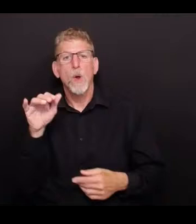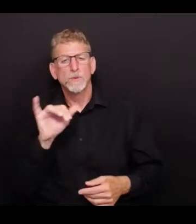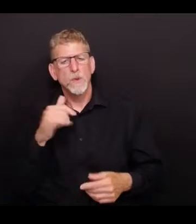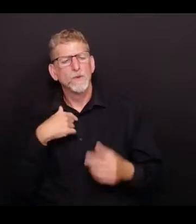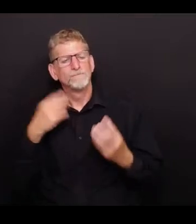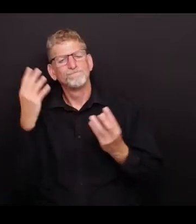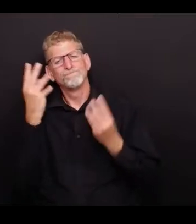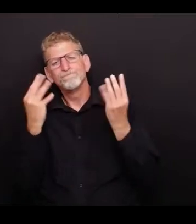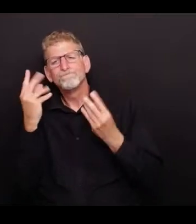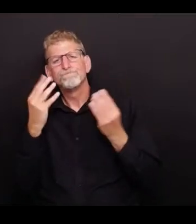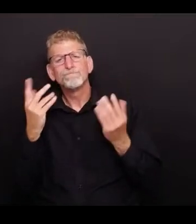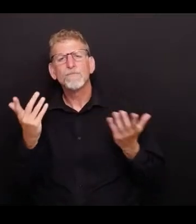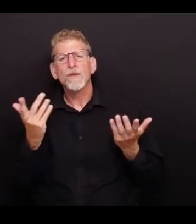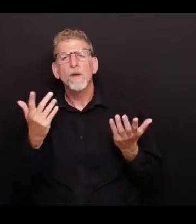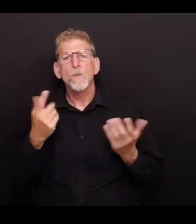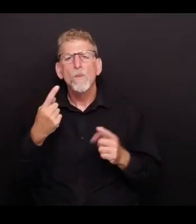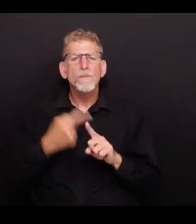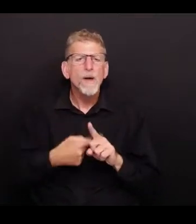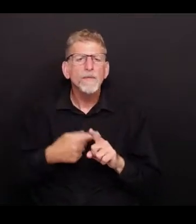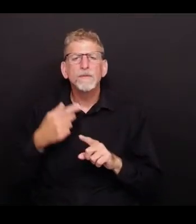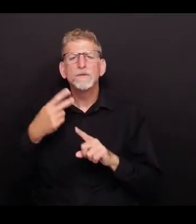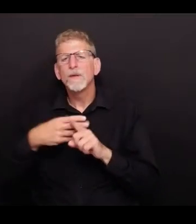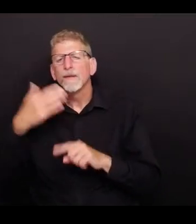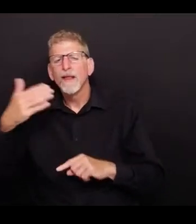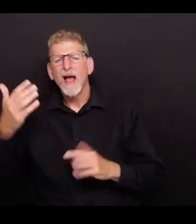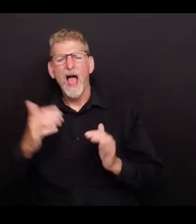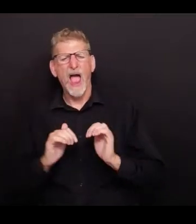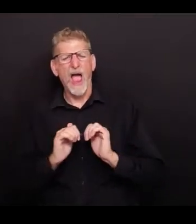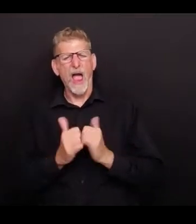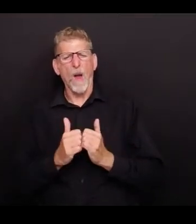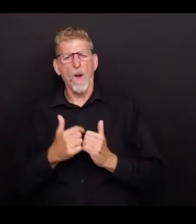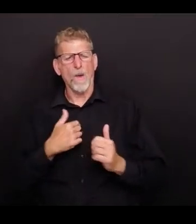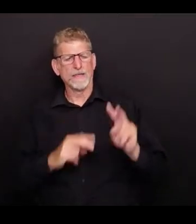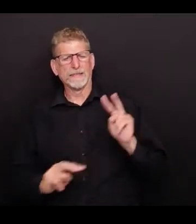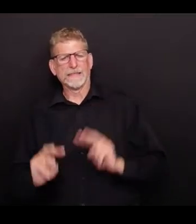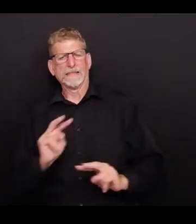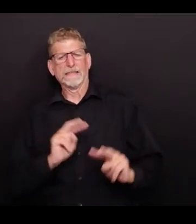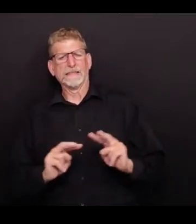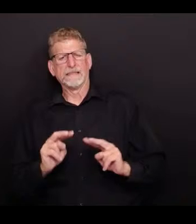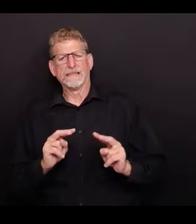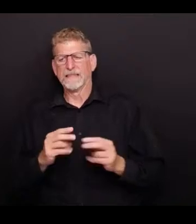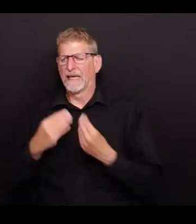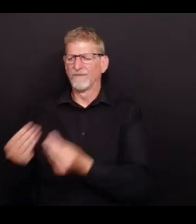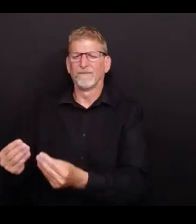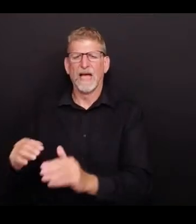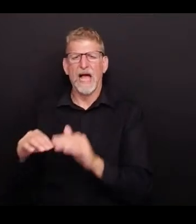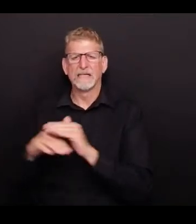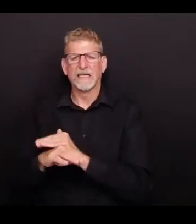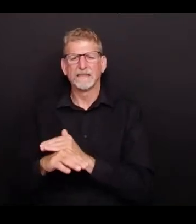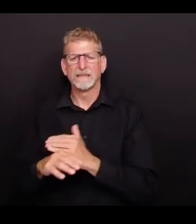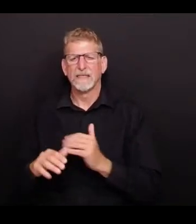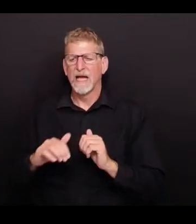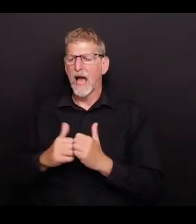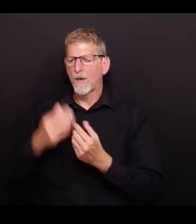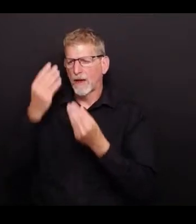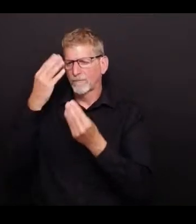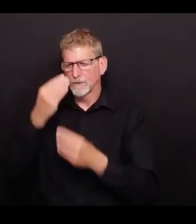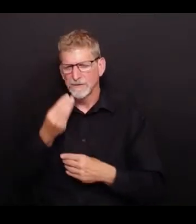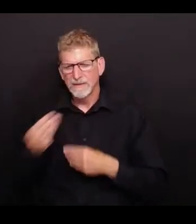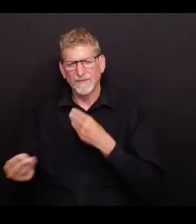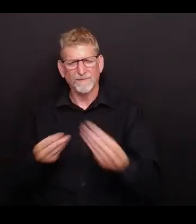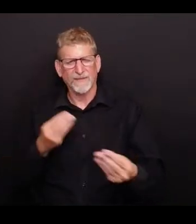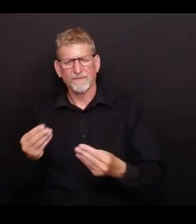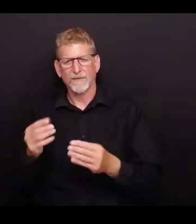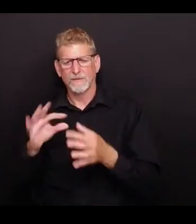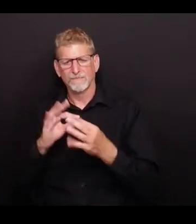the month coming up, getting into community again more, and continue to hear other ways that the department can help get the